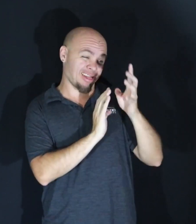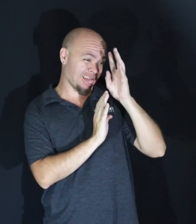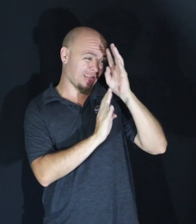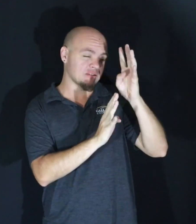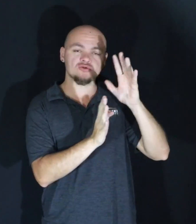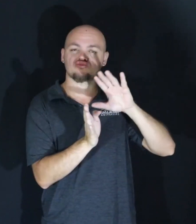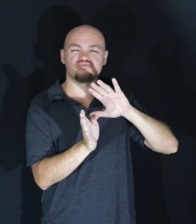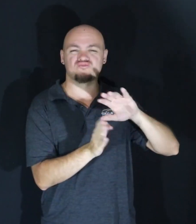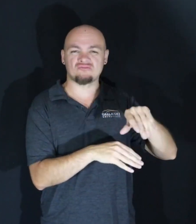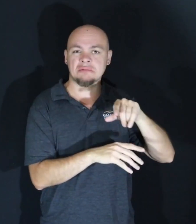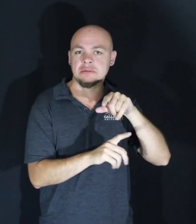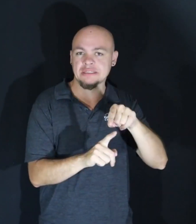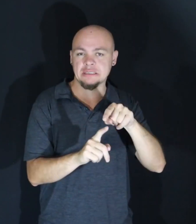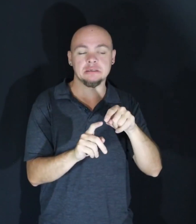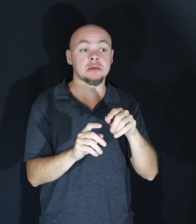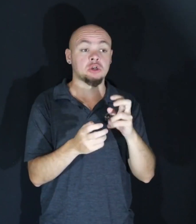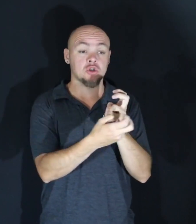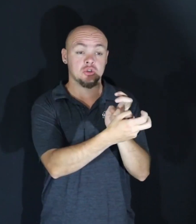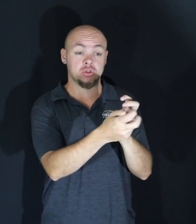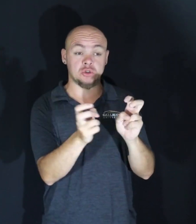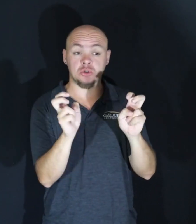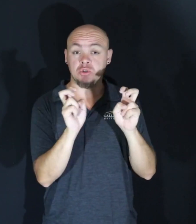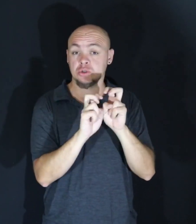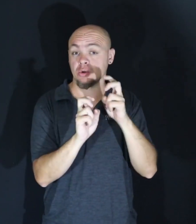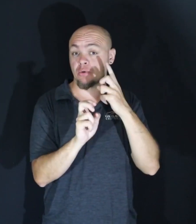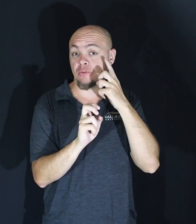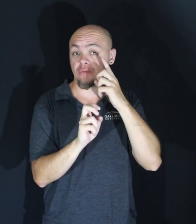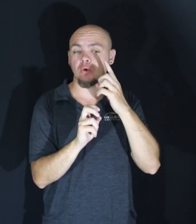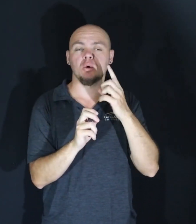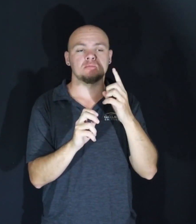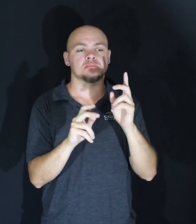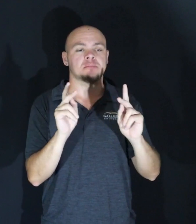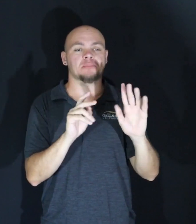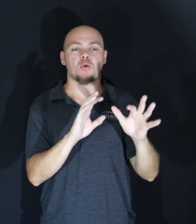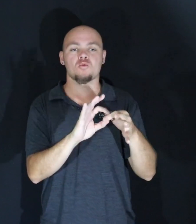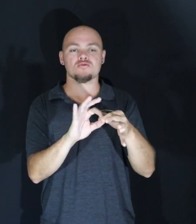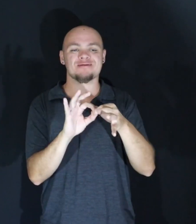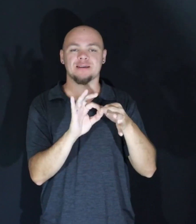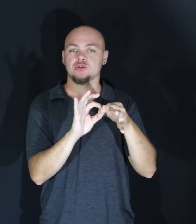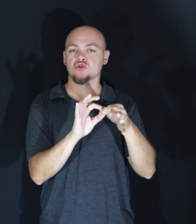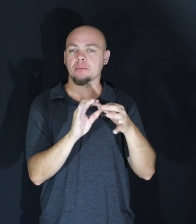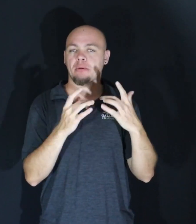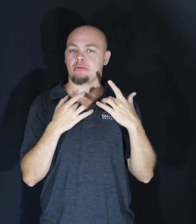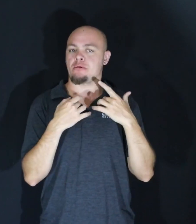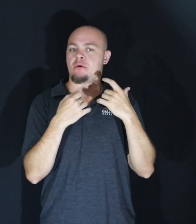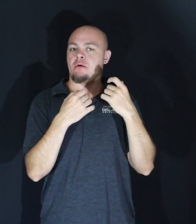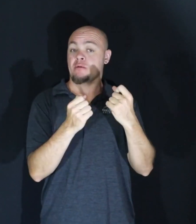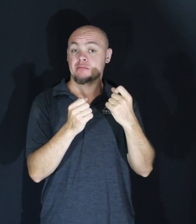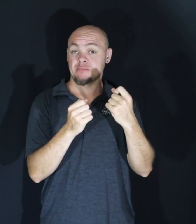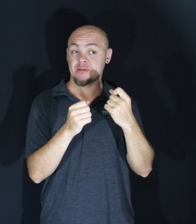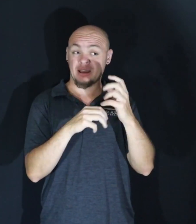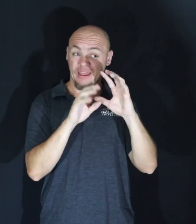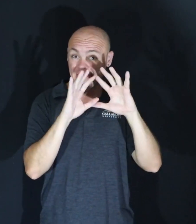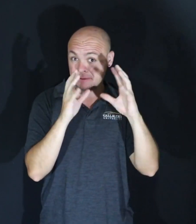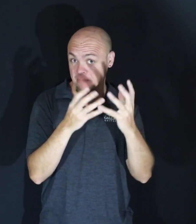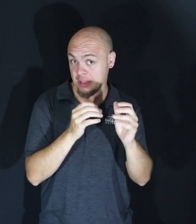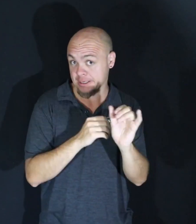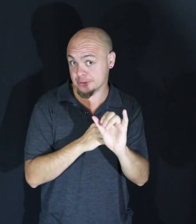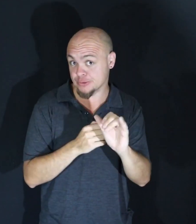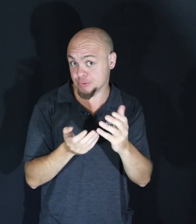innovation. Could circle be the key to the mending of human relationships and even the planet.